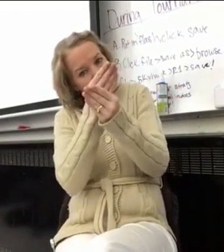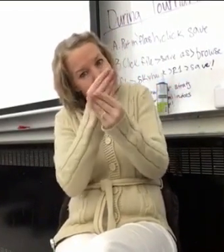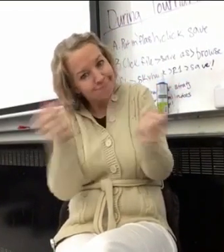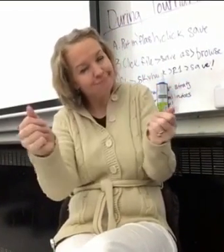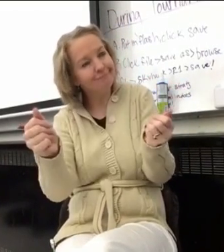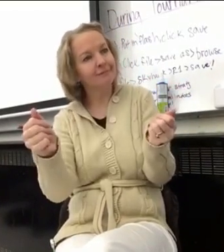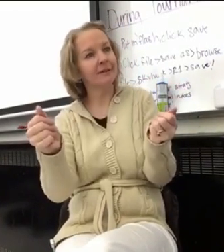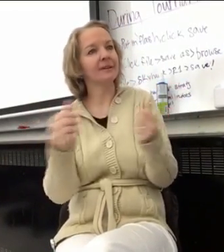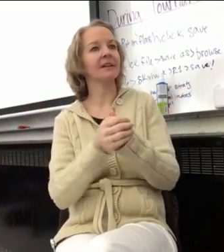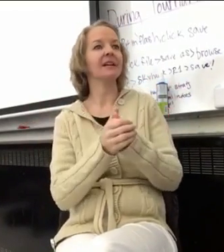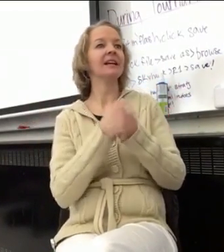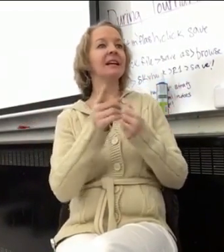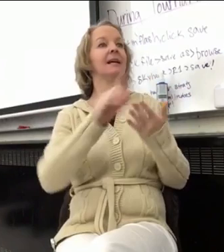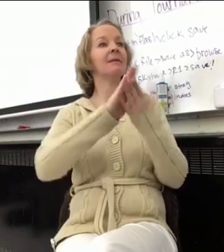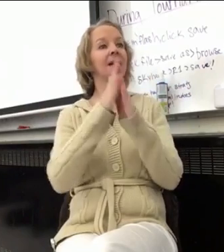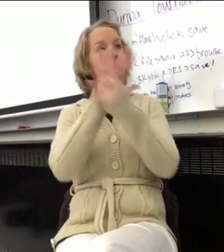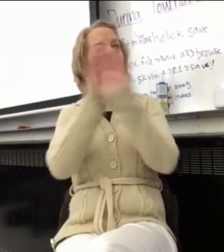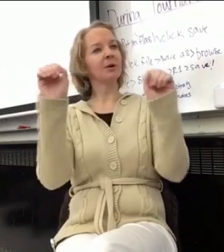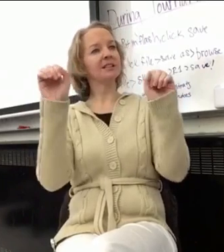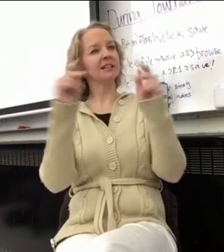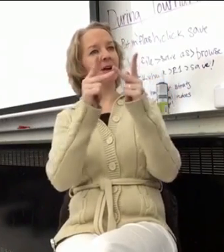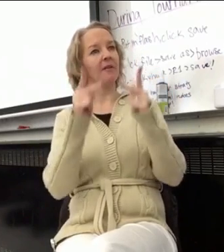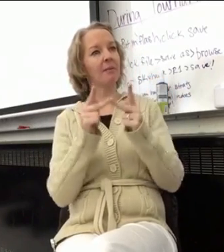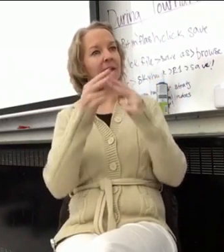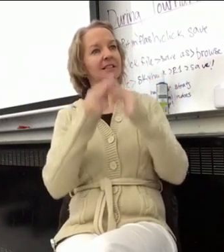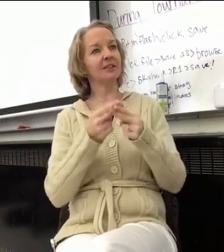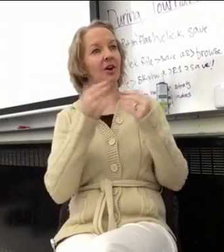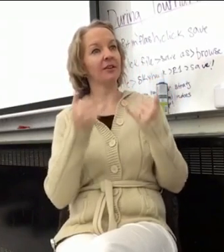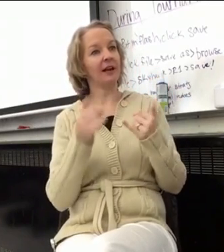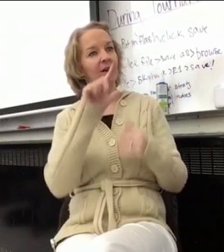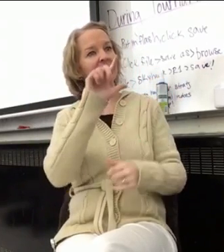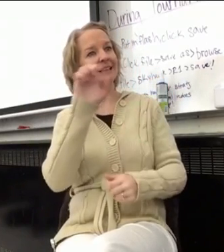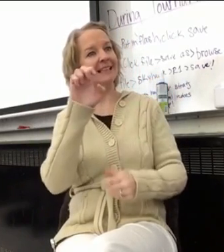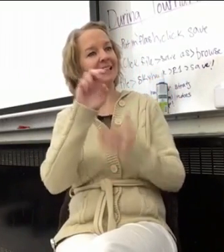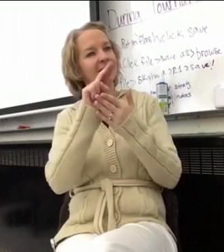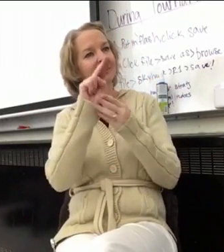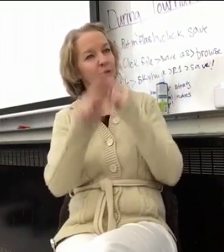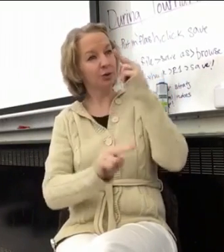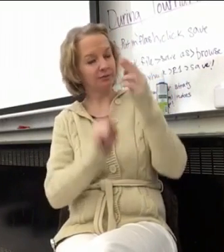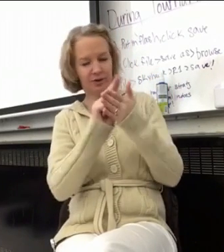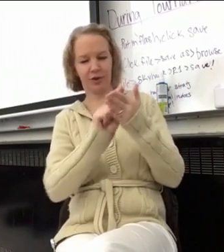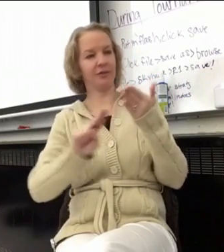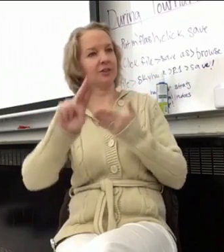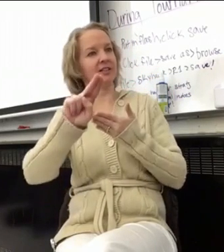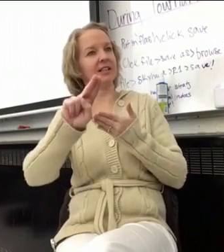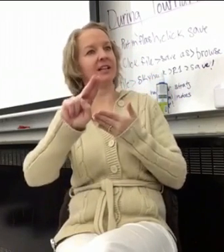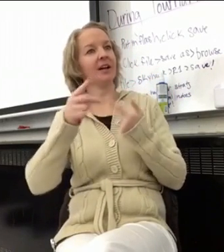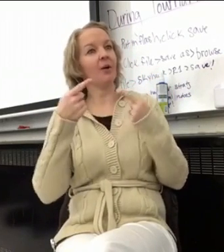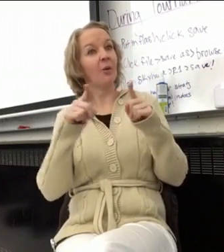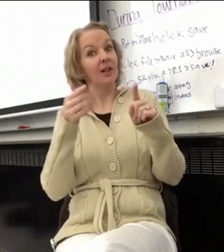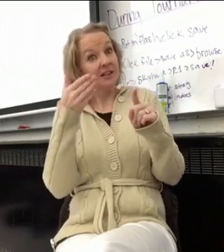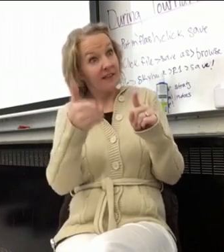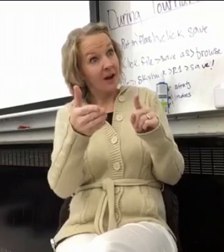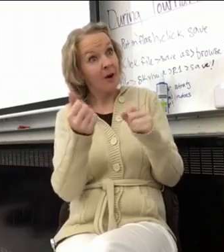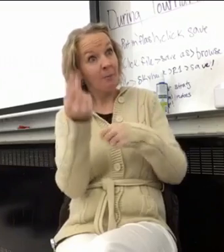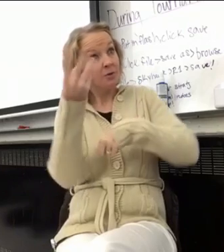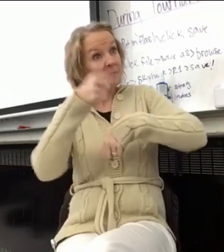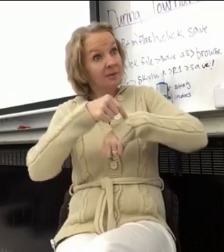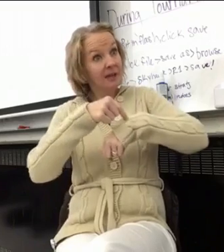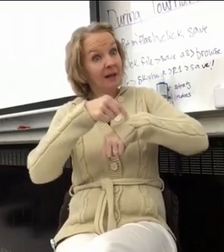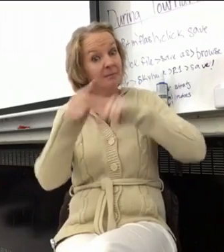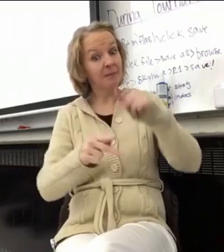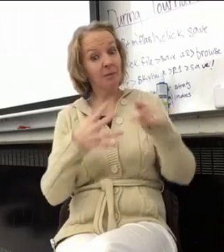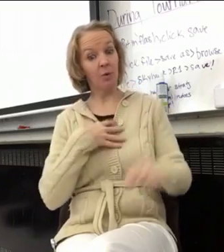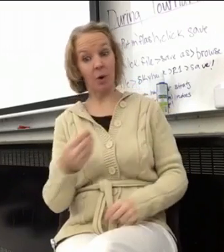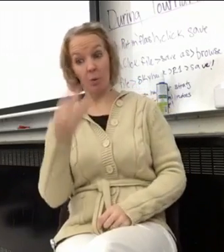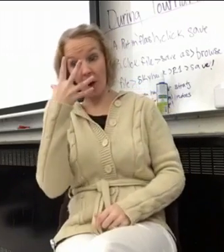before. He ends up becoming the president of a place now called Lee University. And while at Lee University, he had multiple times where there was people who were